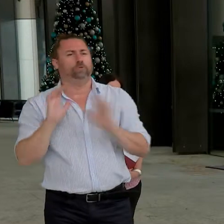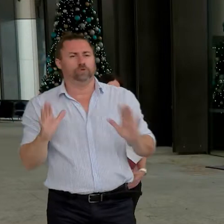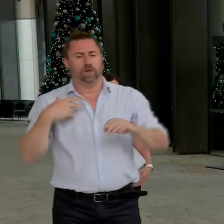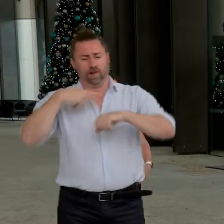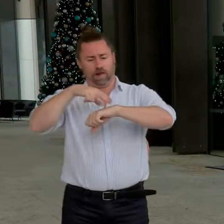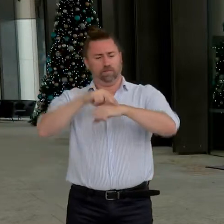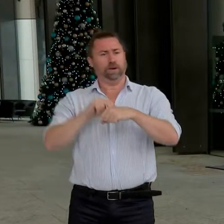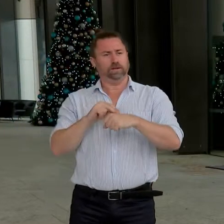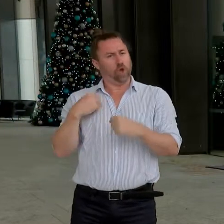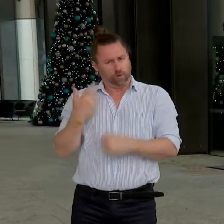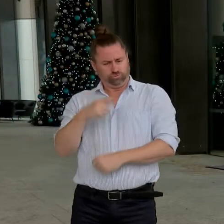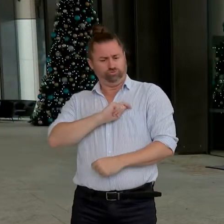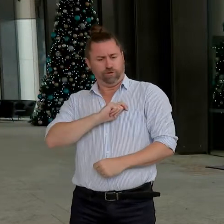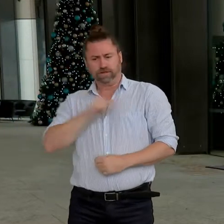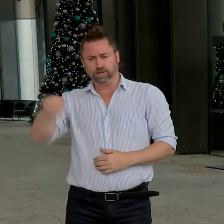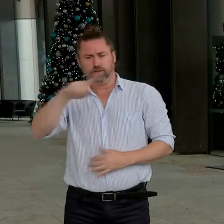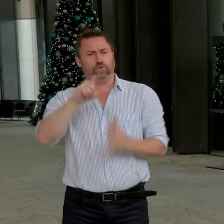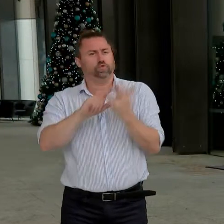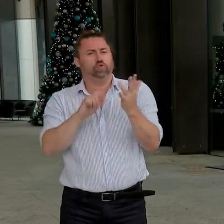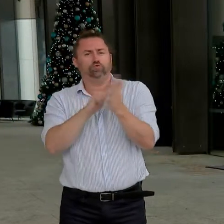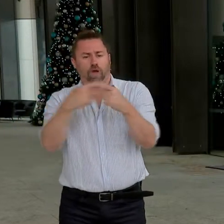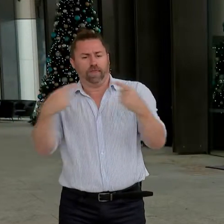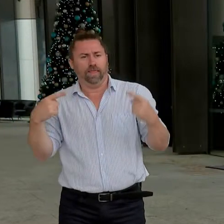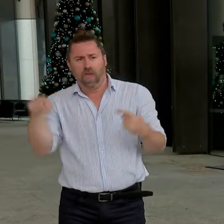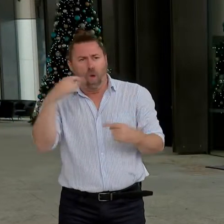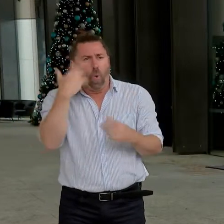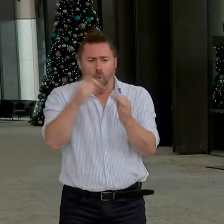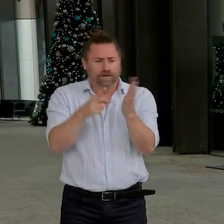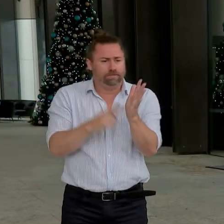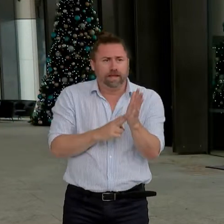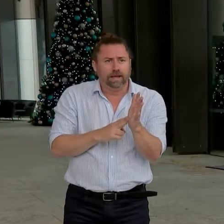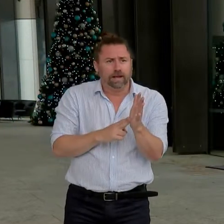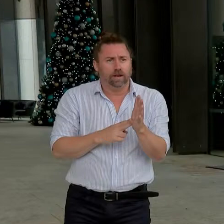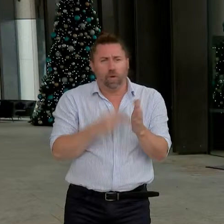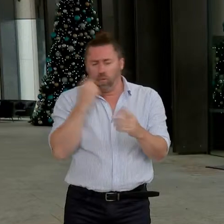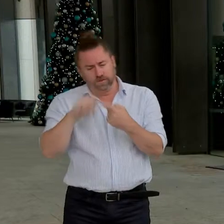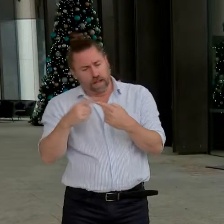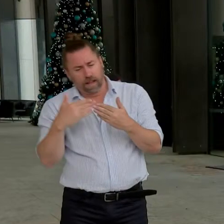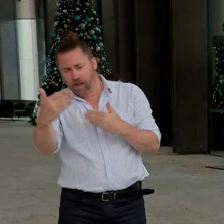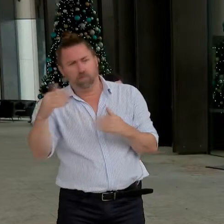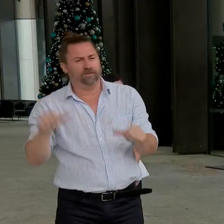to deal with that. They have done all through the pandemic, they continue to do so, and they are around that testing.